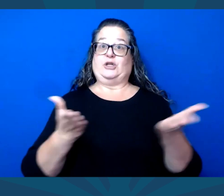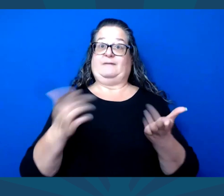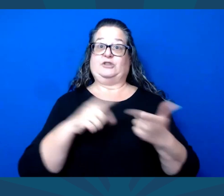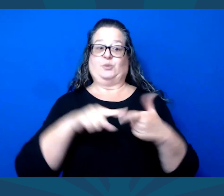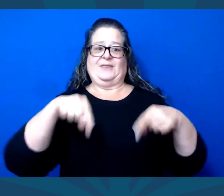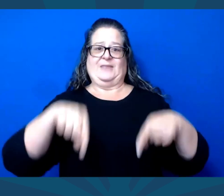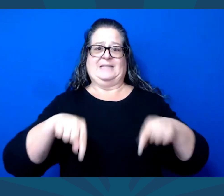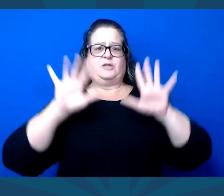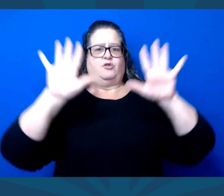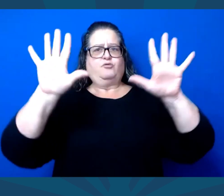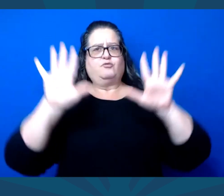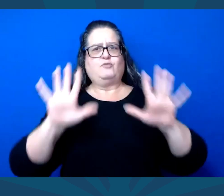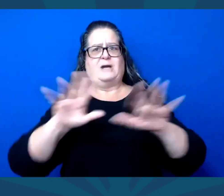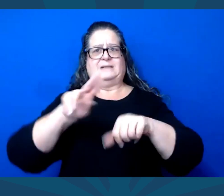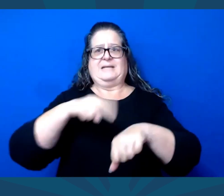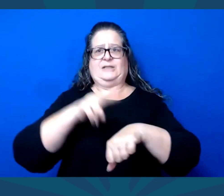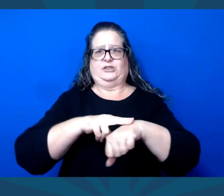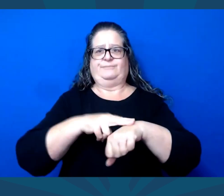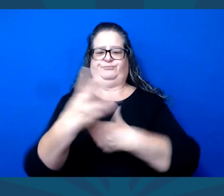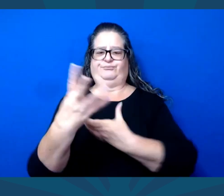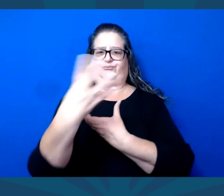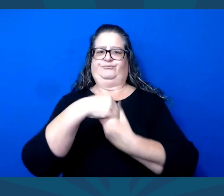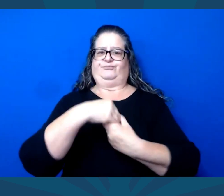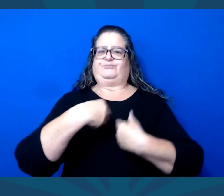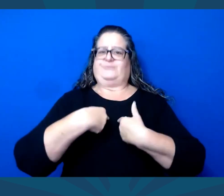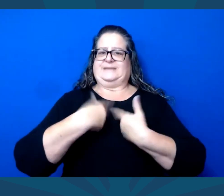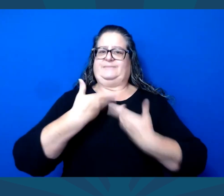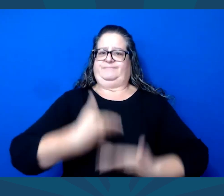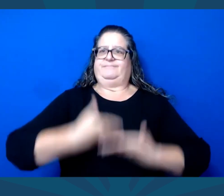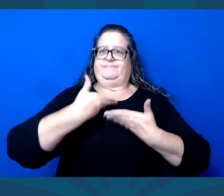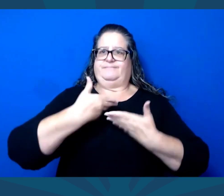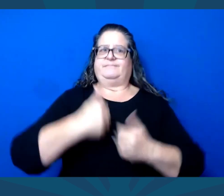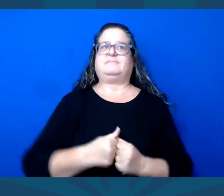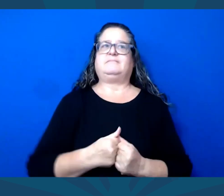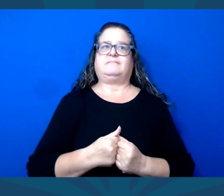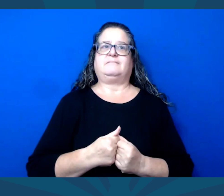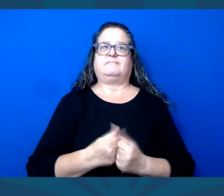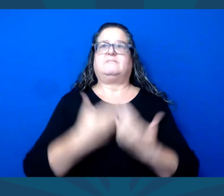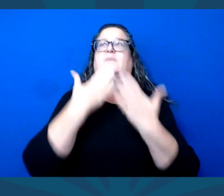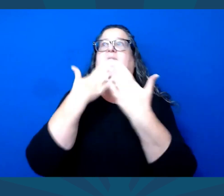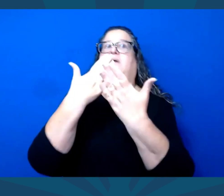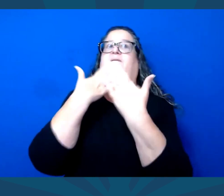This is why I will work to end abortion in this state.